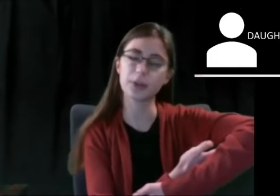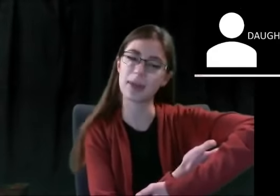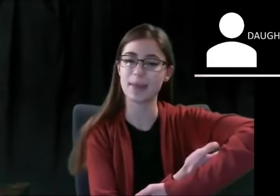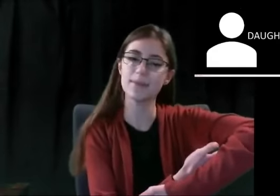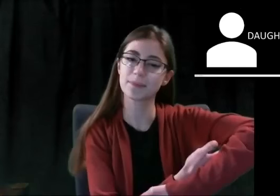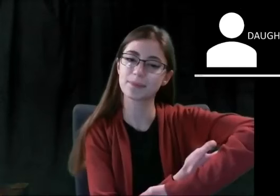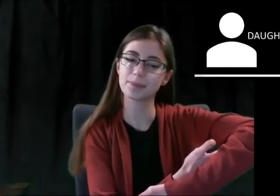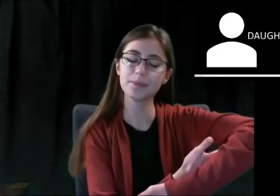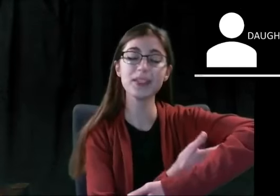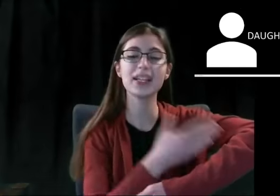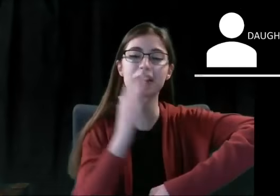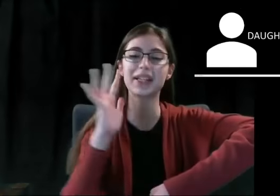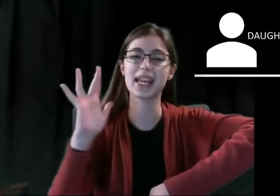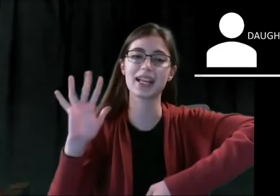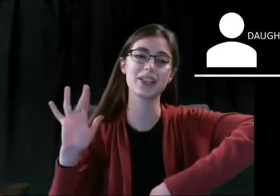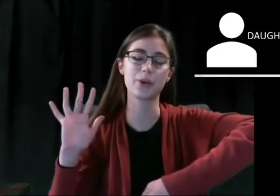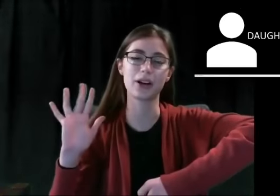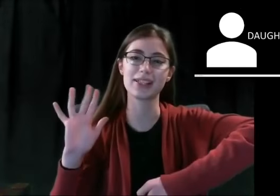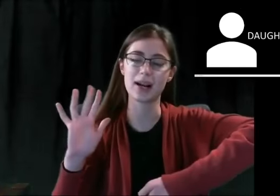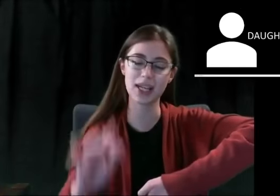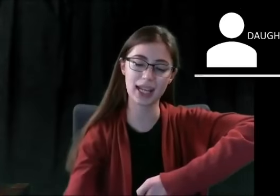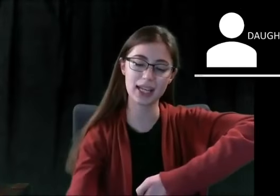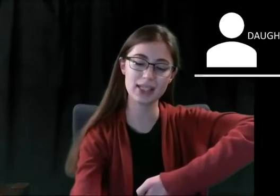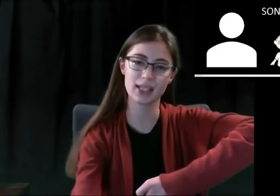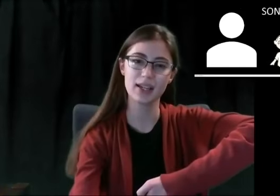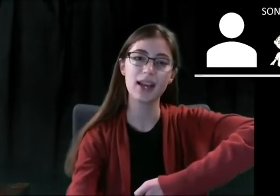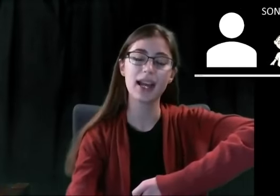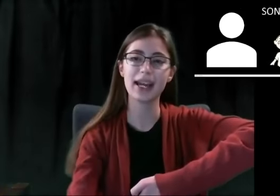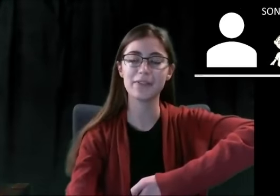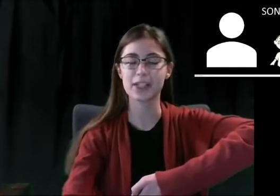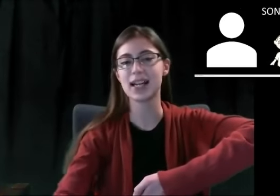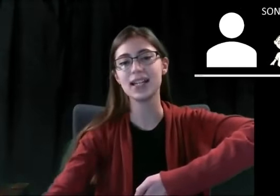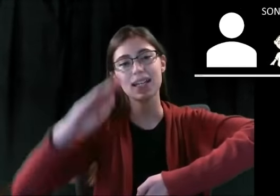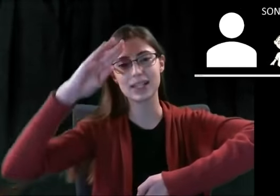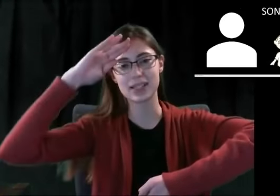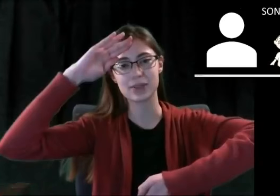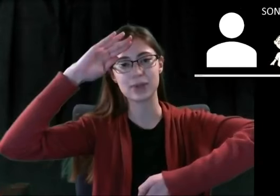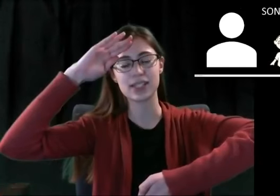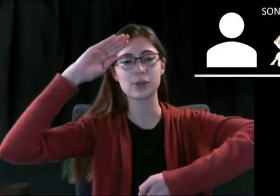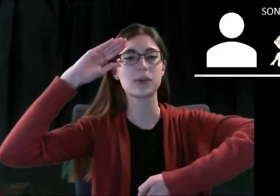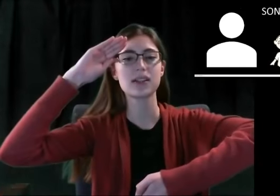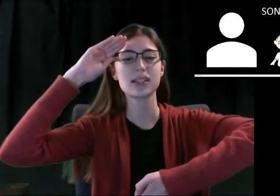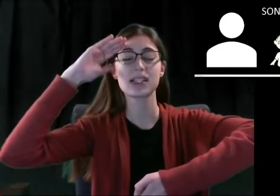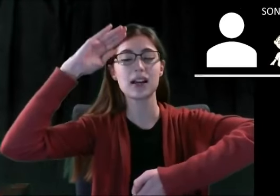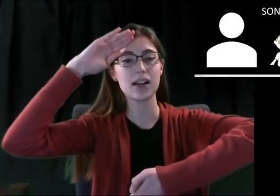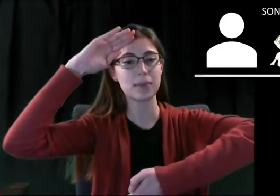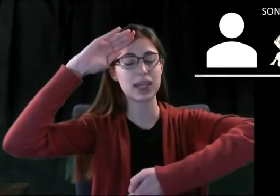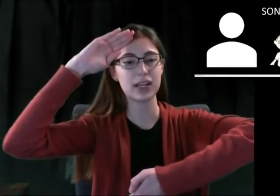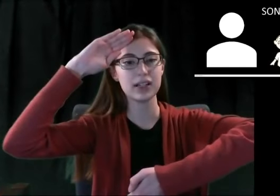baby. You're going to take your dominant hand, and for son, it is just going to start up here in an